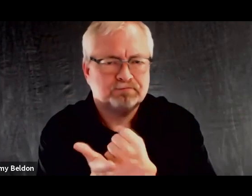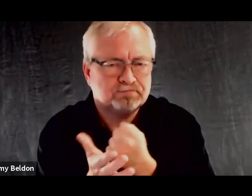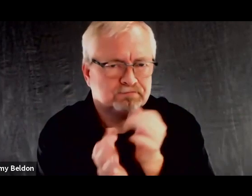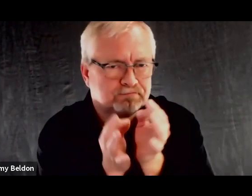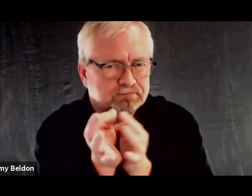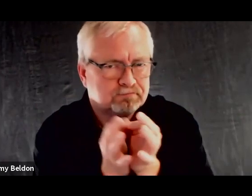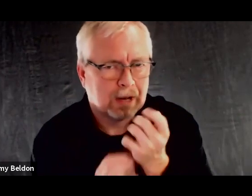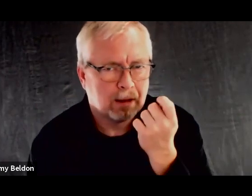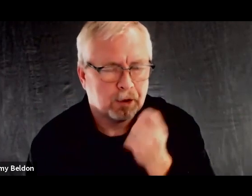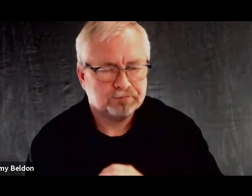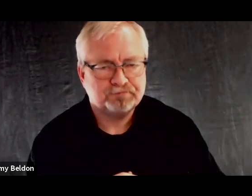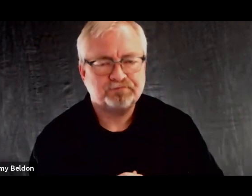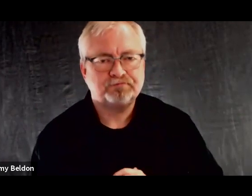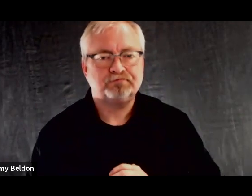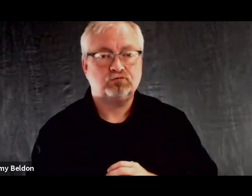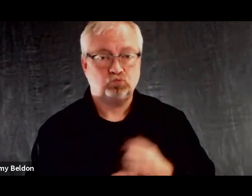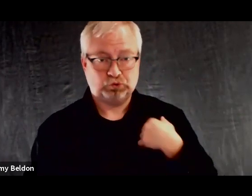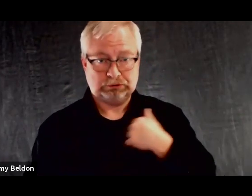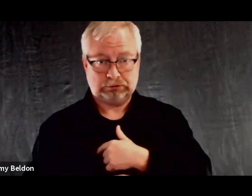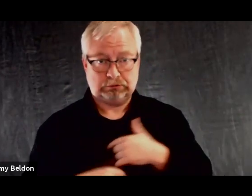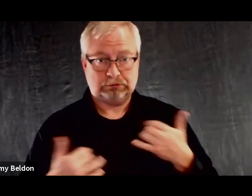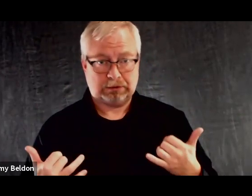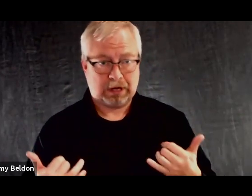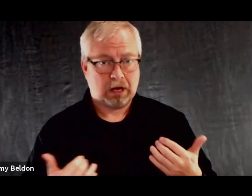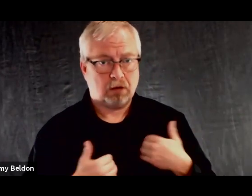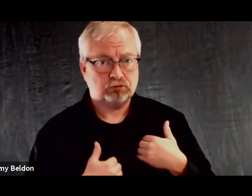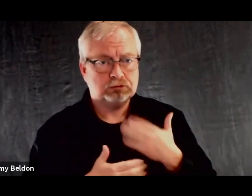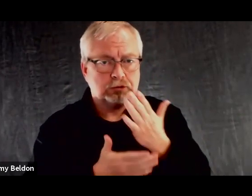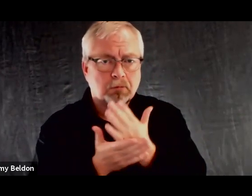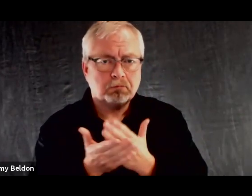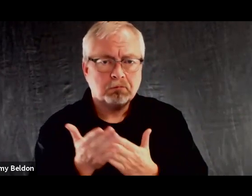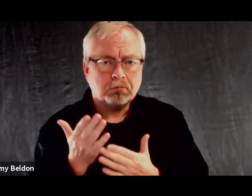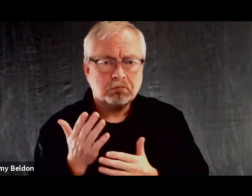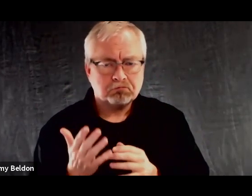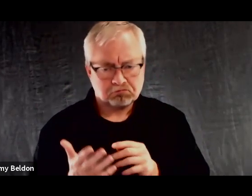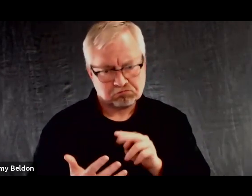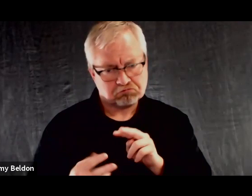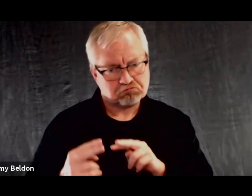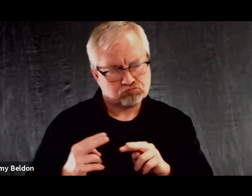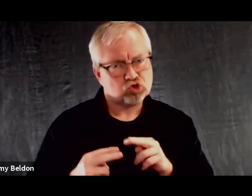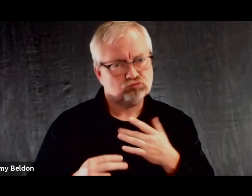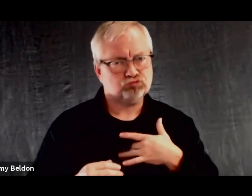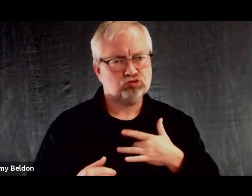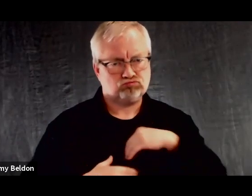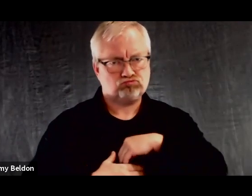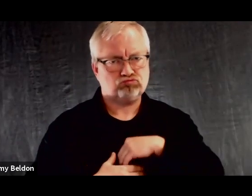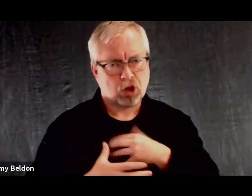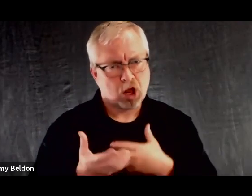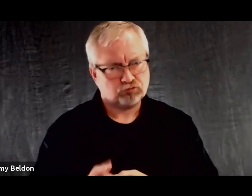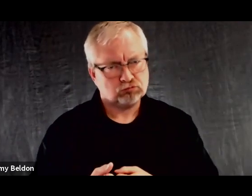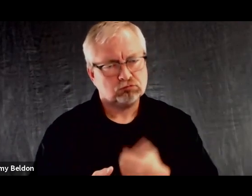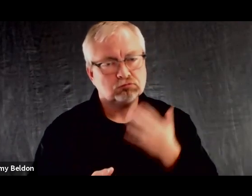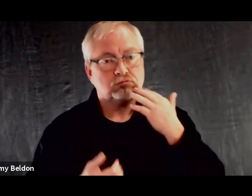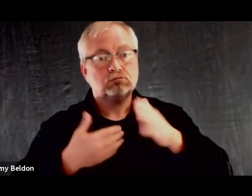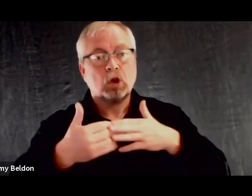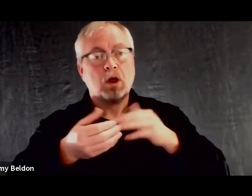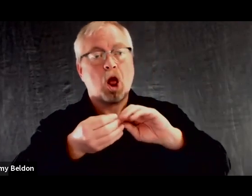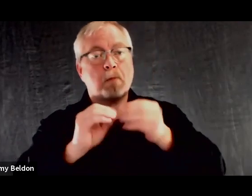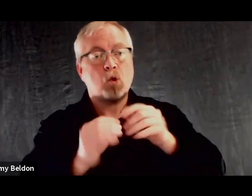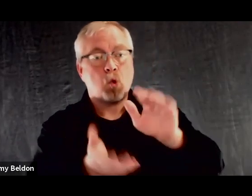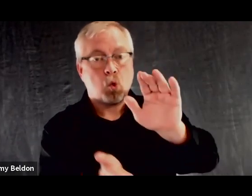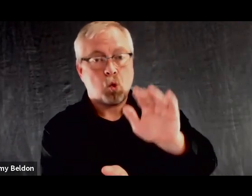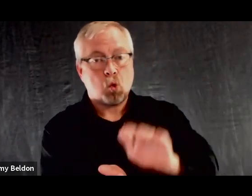we have some confidence in our low case counts. When we even though we're not testing